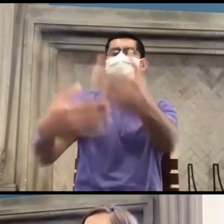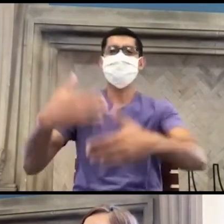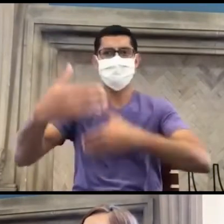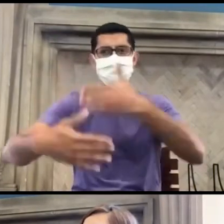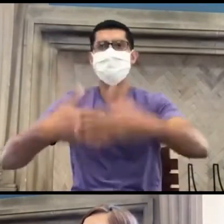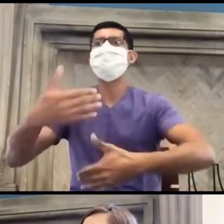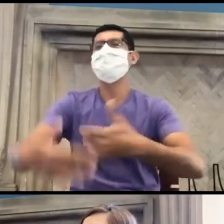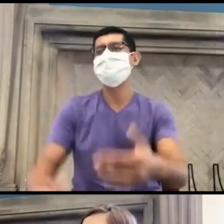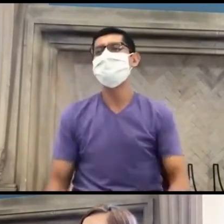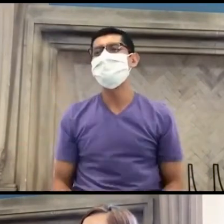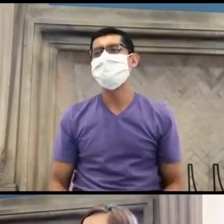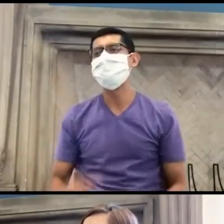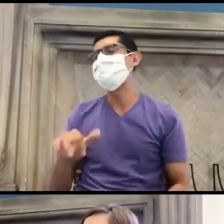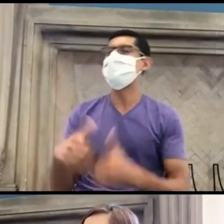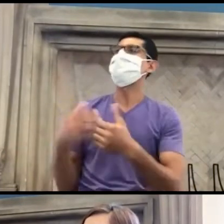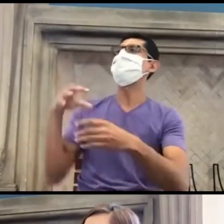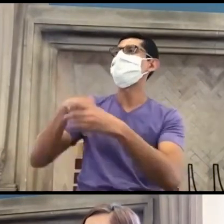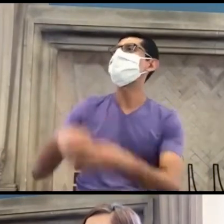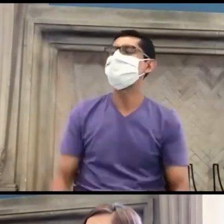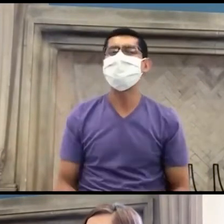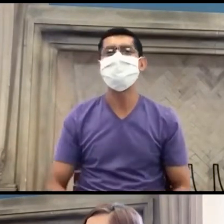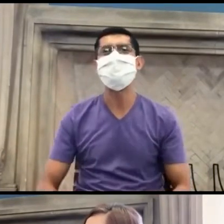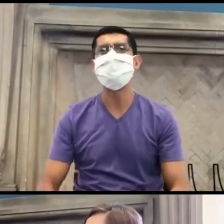And that's how I got involved.